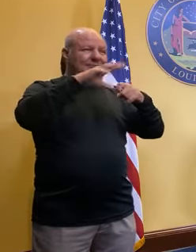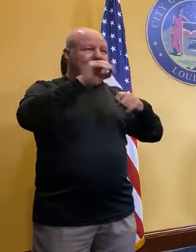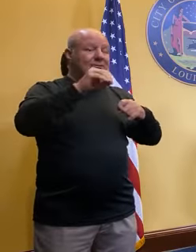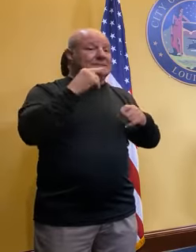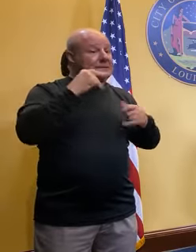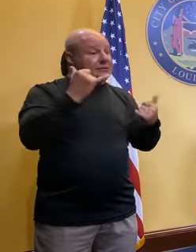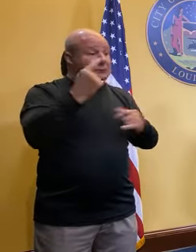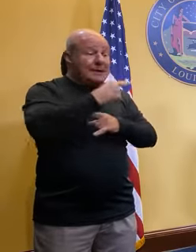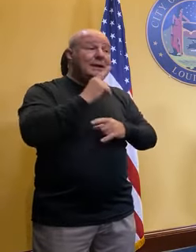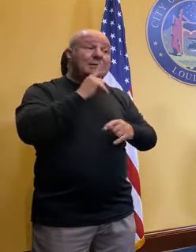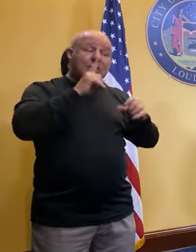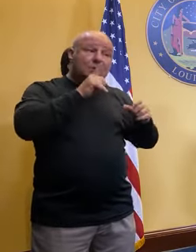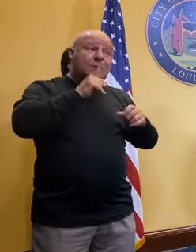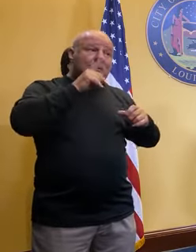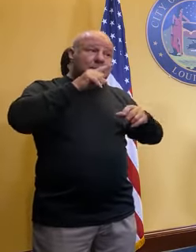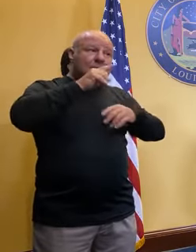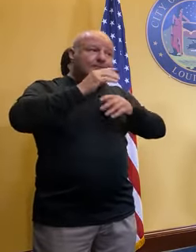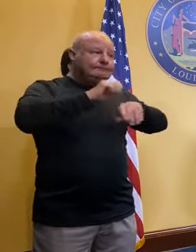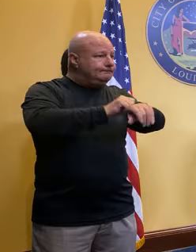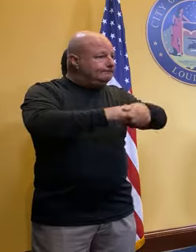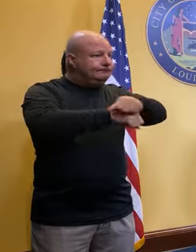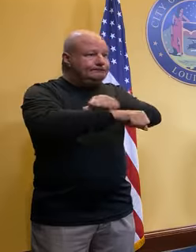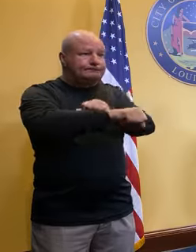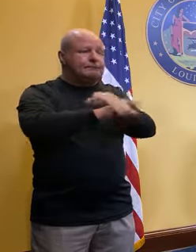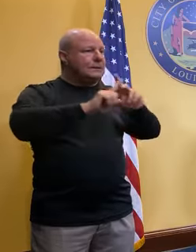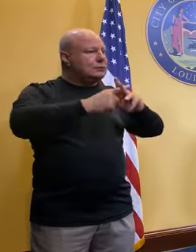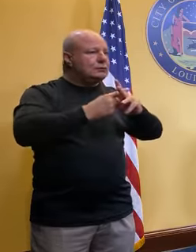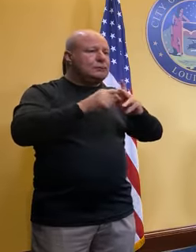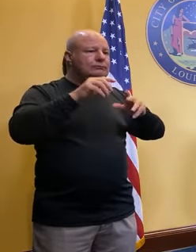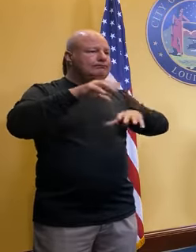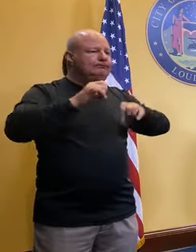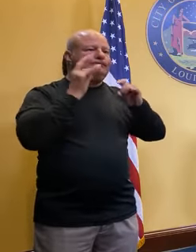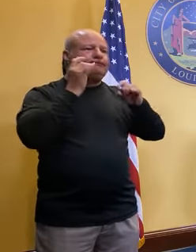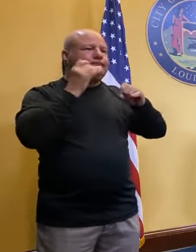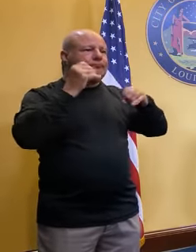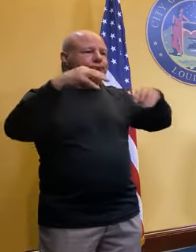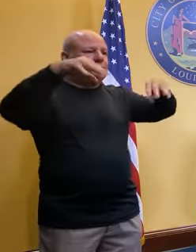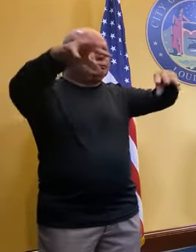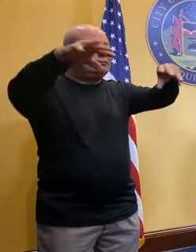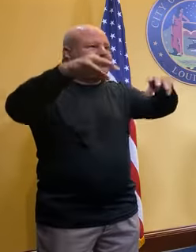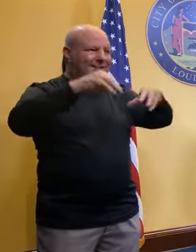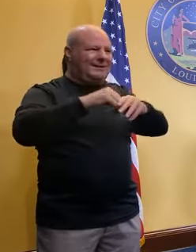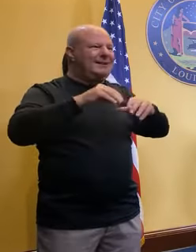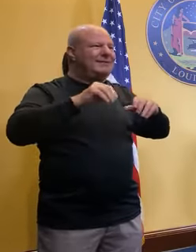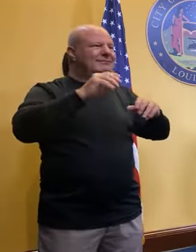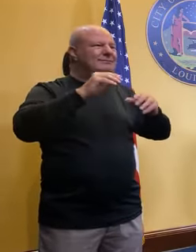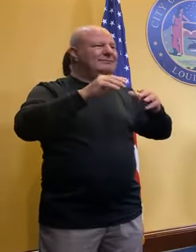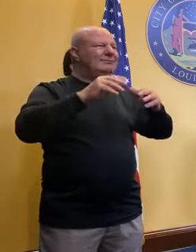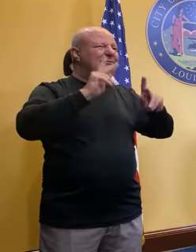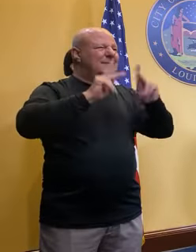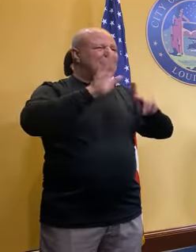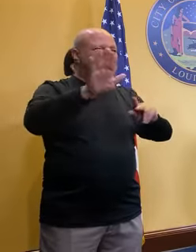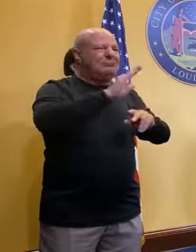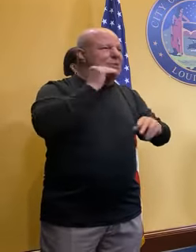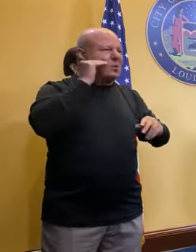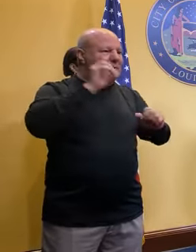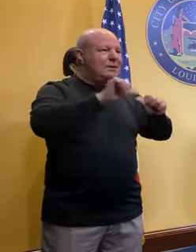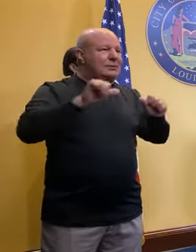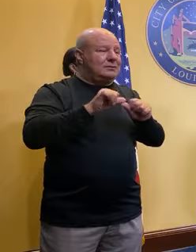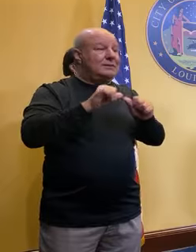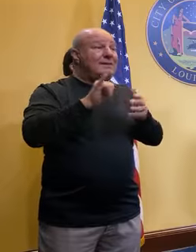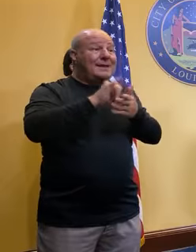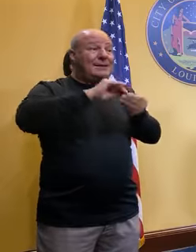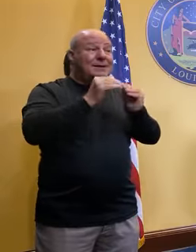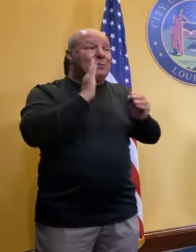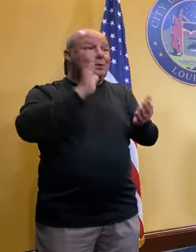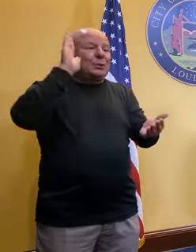really dig in and start getting into residential, and that will bring the number down is what they're anticipating today, and we're